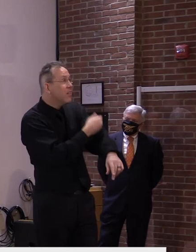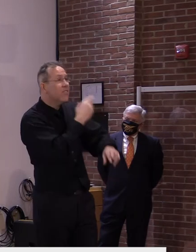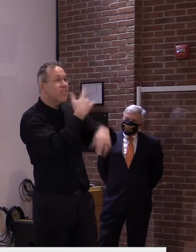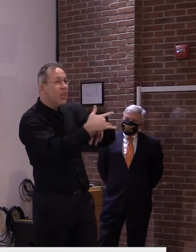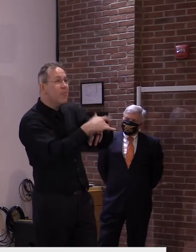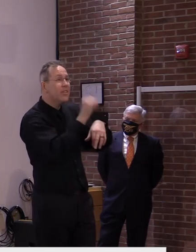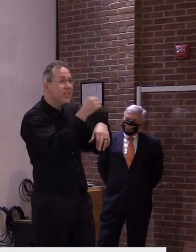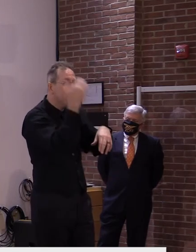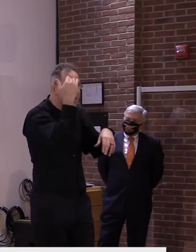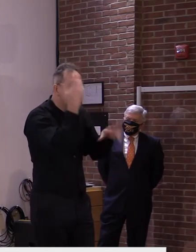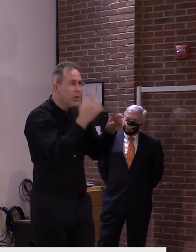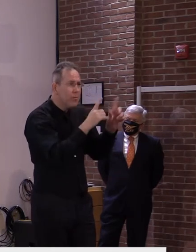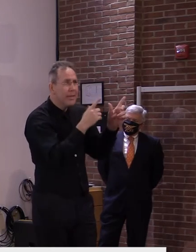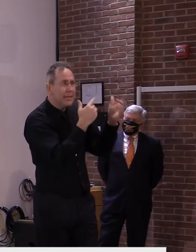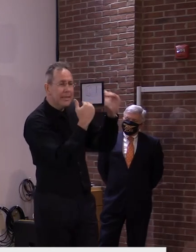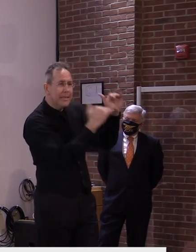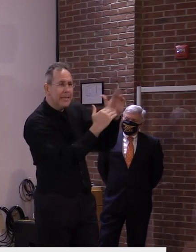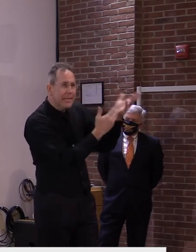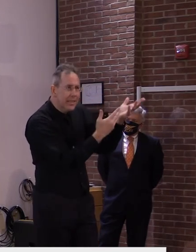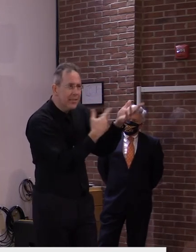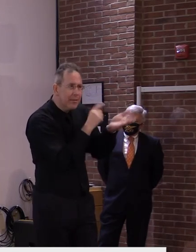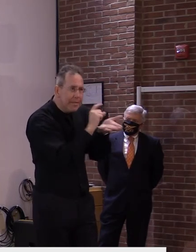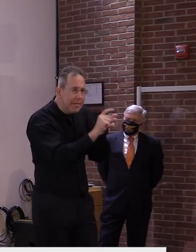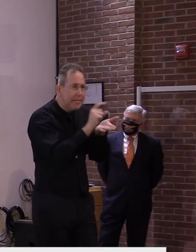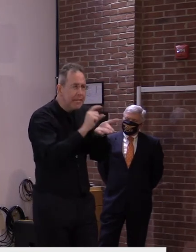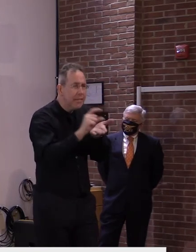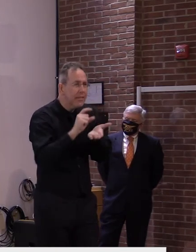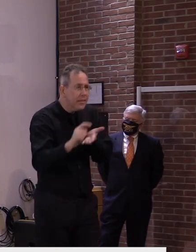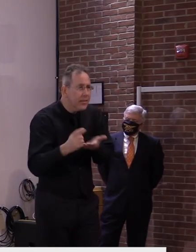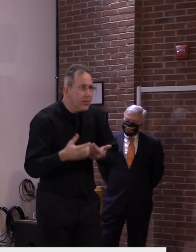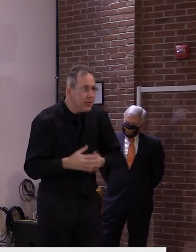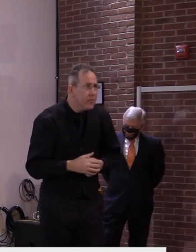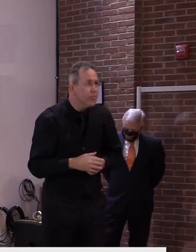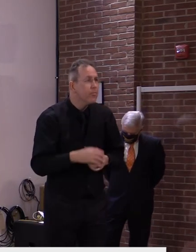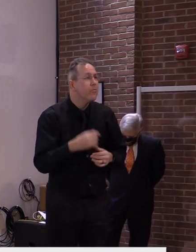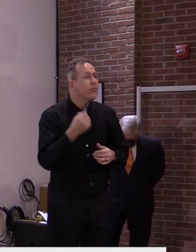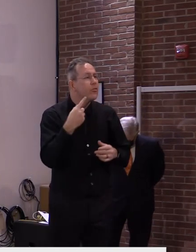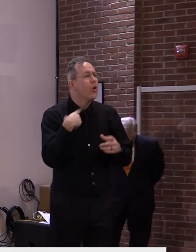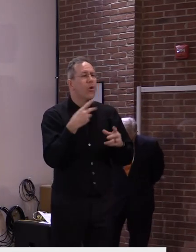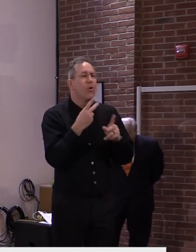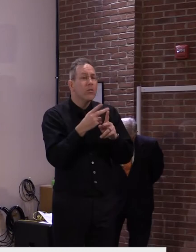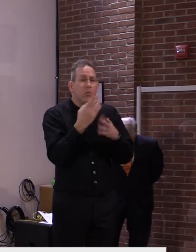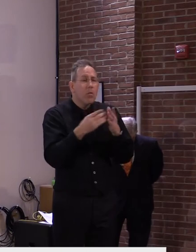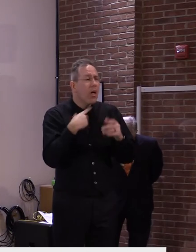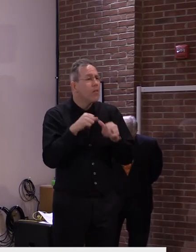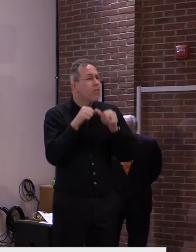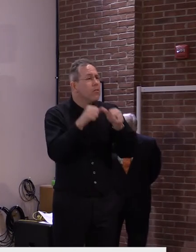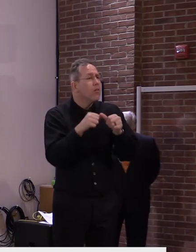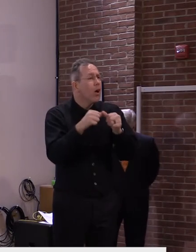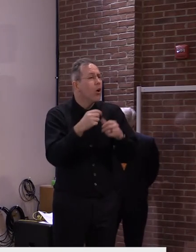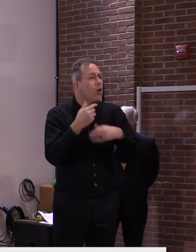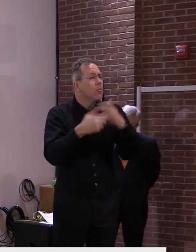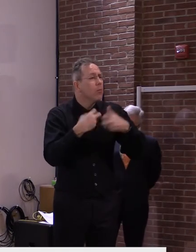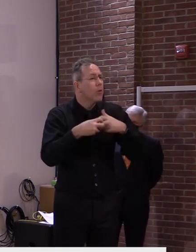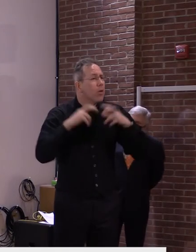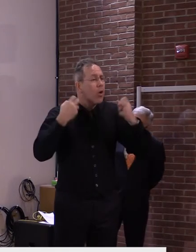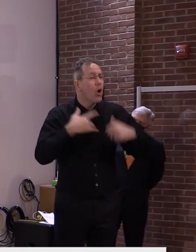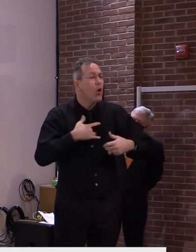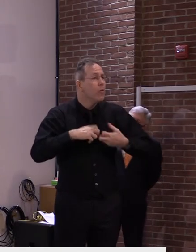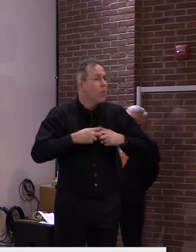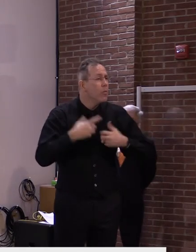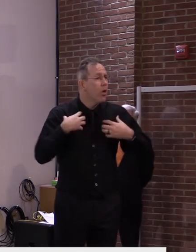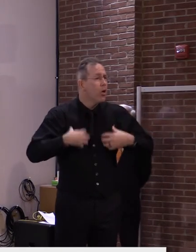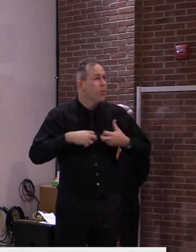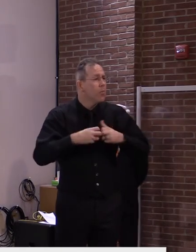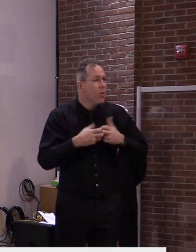protecting yourself now. Whether you have one of the chronic conditions and you feel that it is of such severity that it warrants